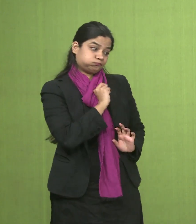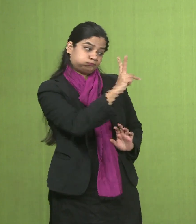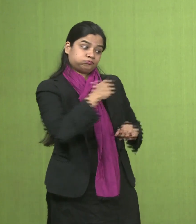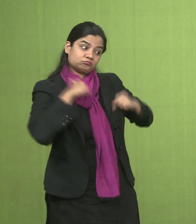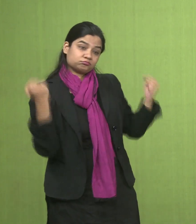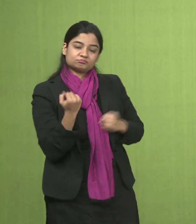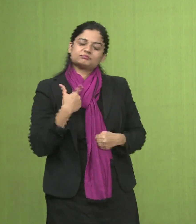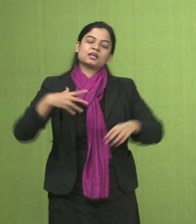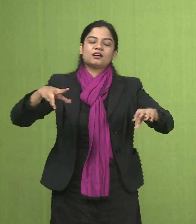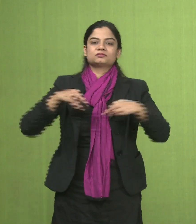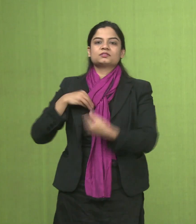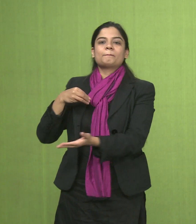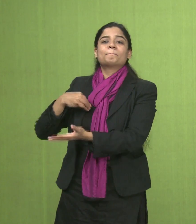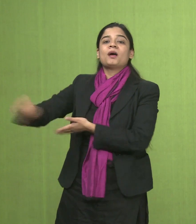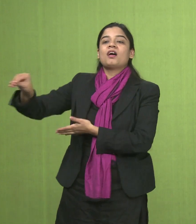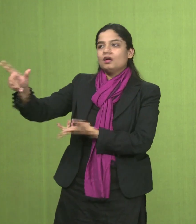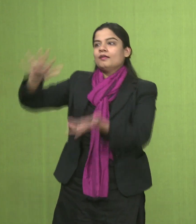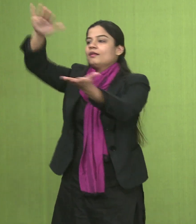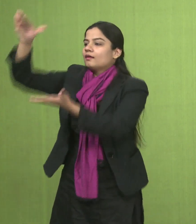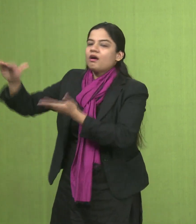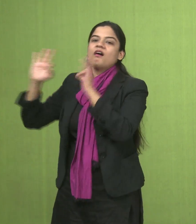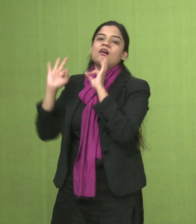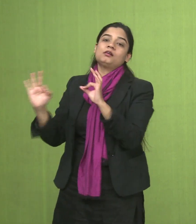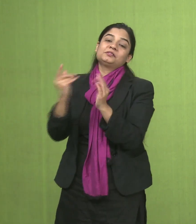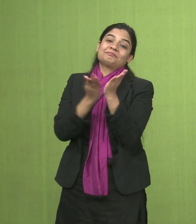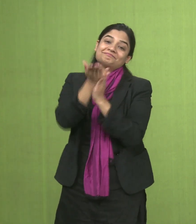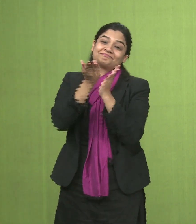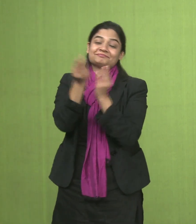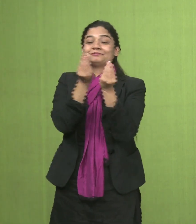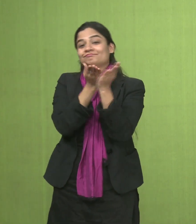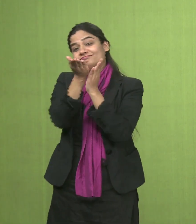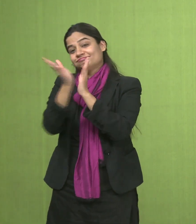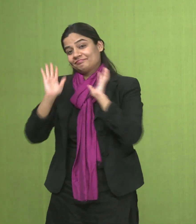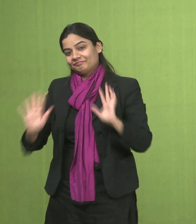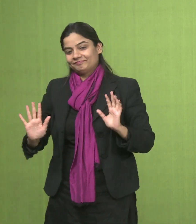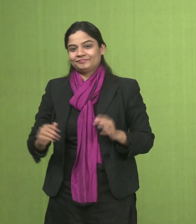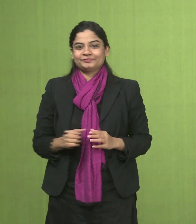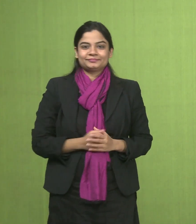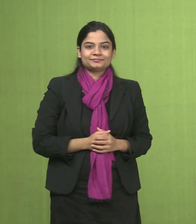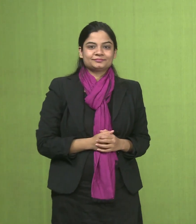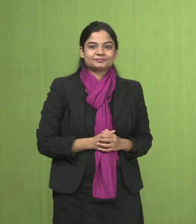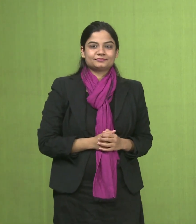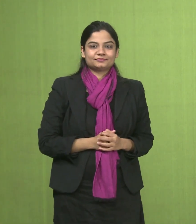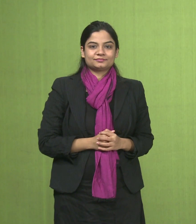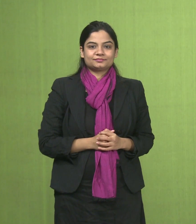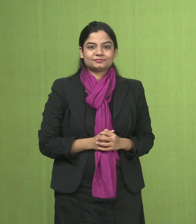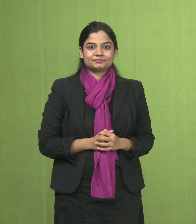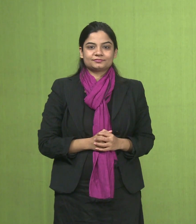marketing. So that's not advisable, and black marketing is very expensive for people.